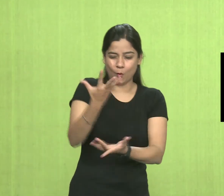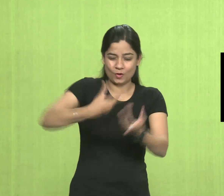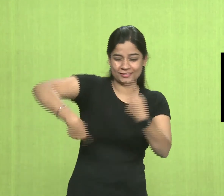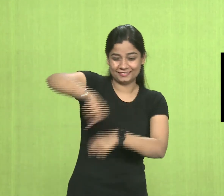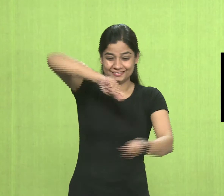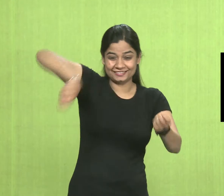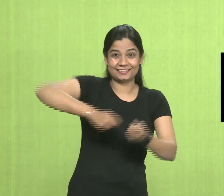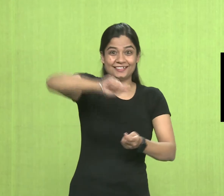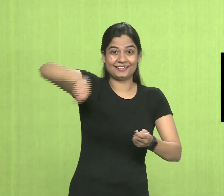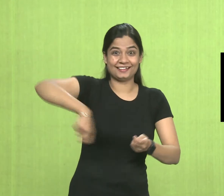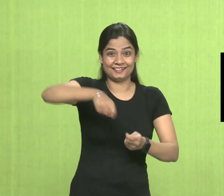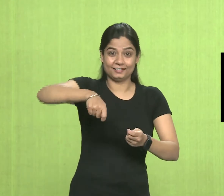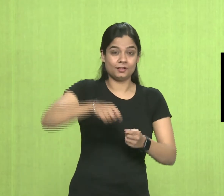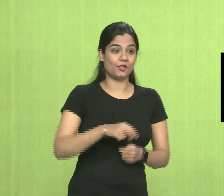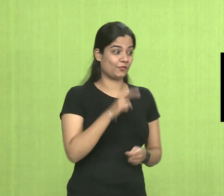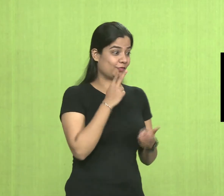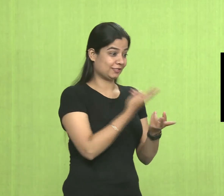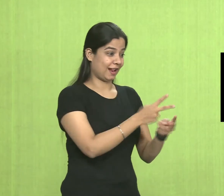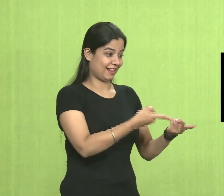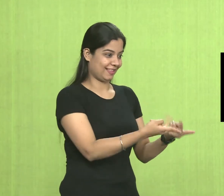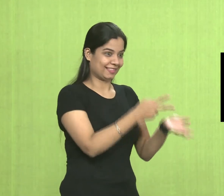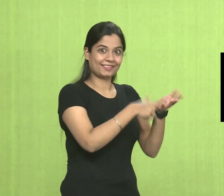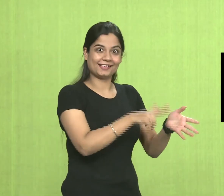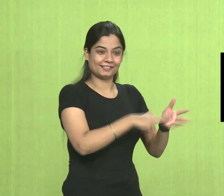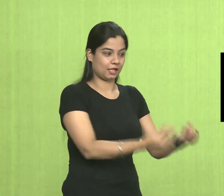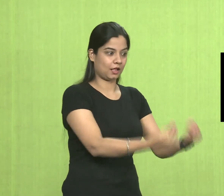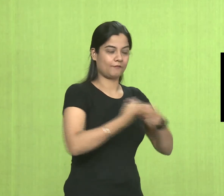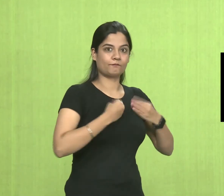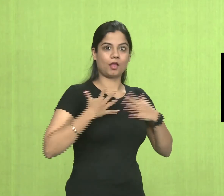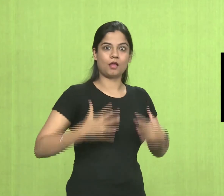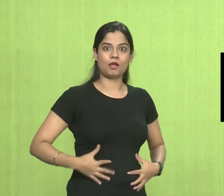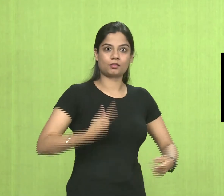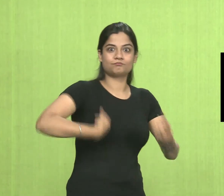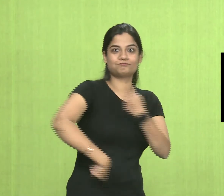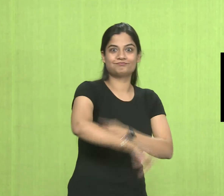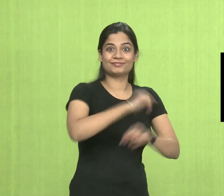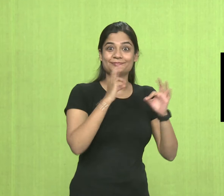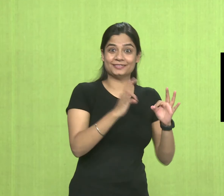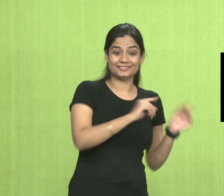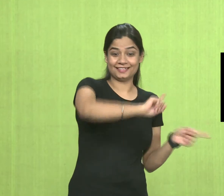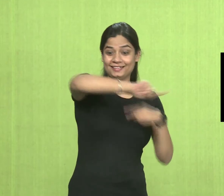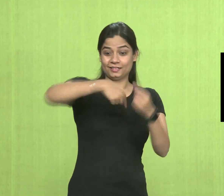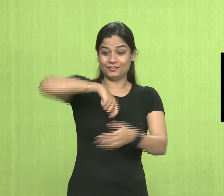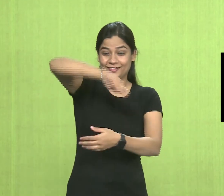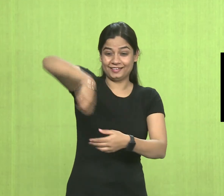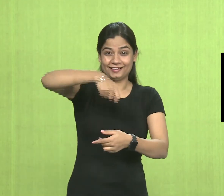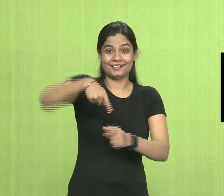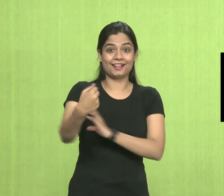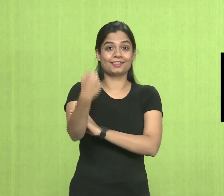sometimes. Because of the whole procedure of cooking, the nutrients that are present in the vegetables, they get lost.